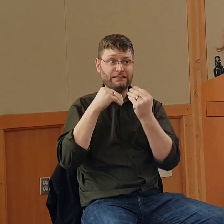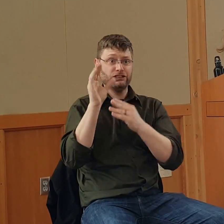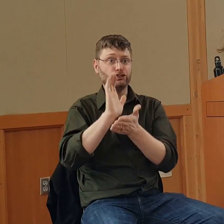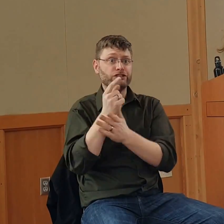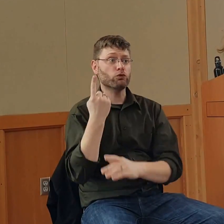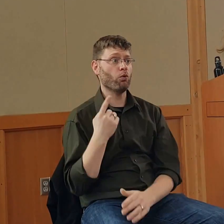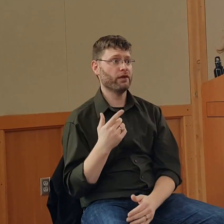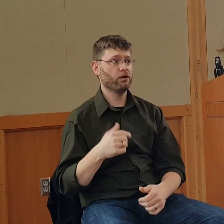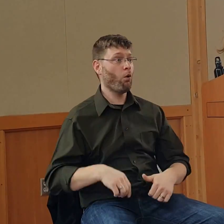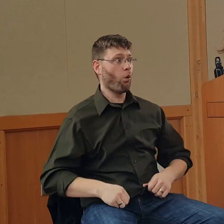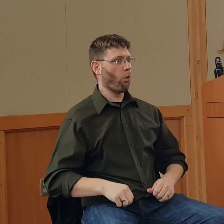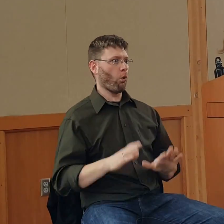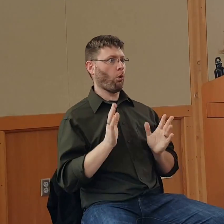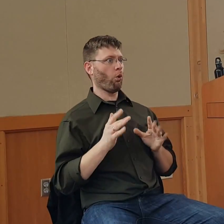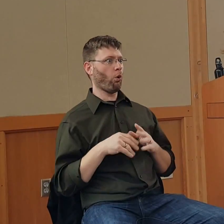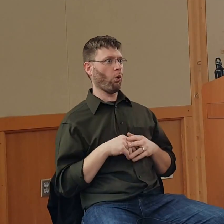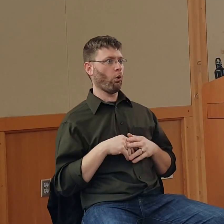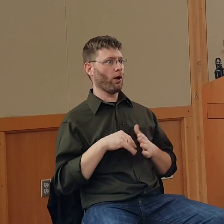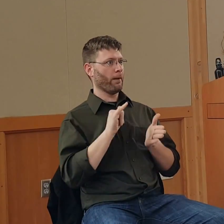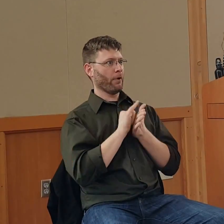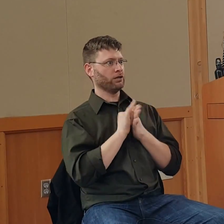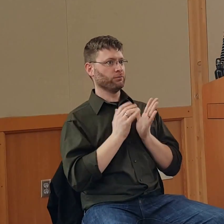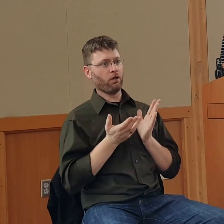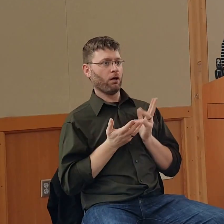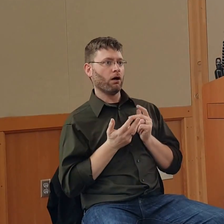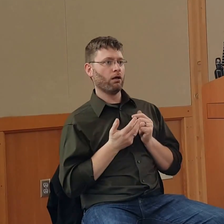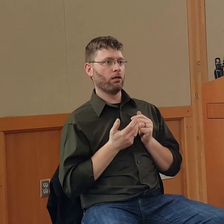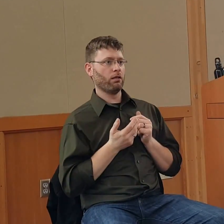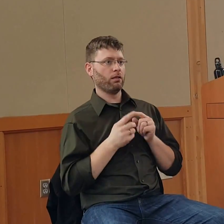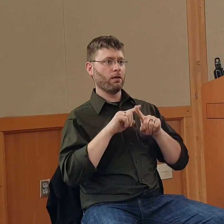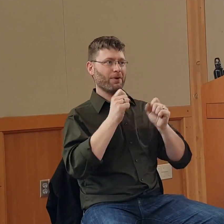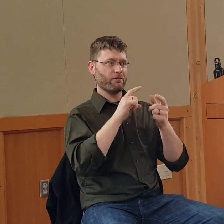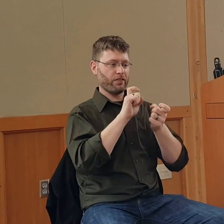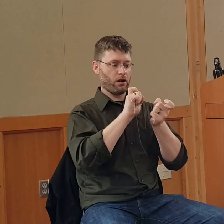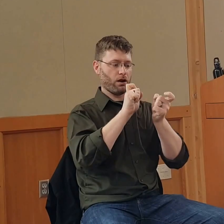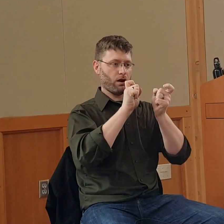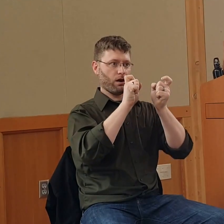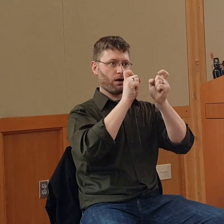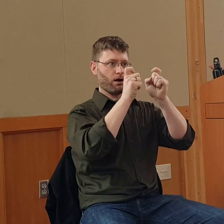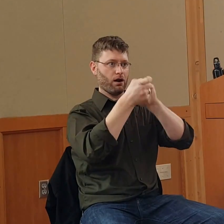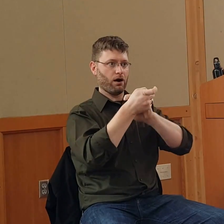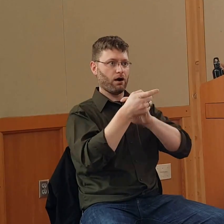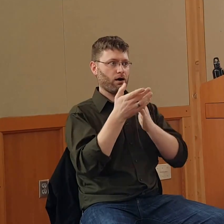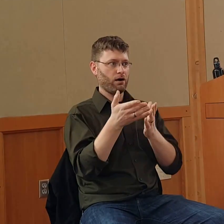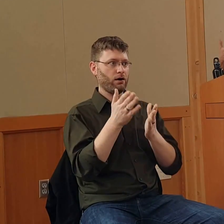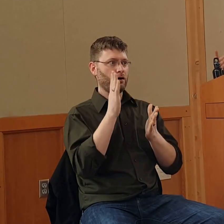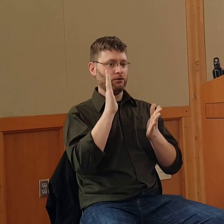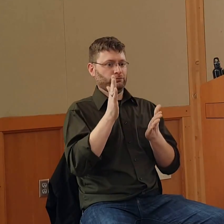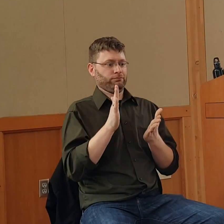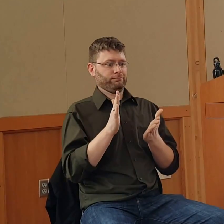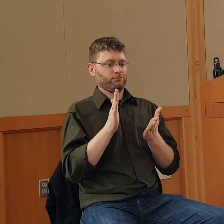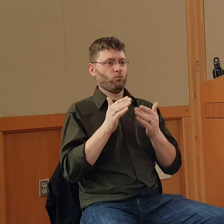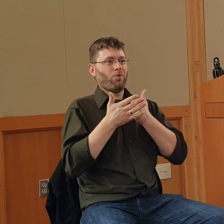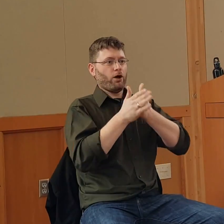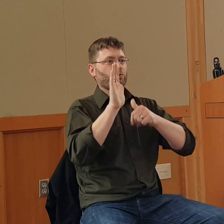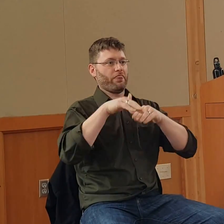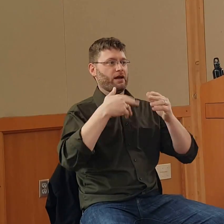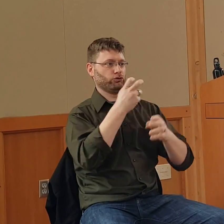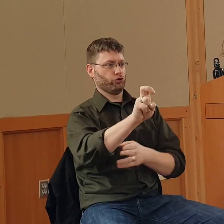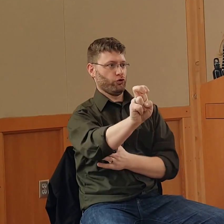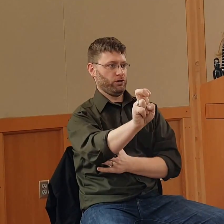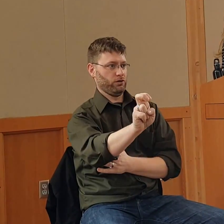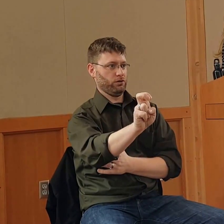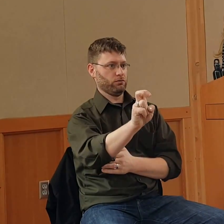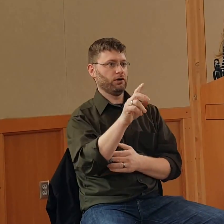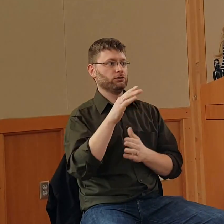anything. Every single step we take, everything we do will bring us closer to the people we want to be, the health we want to have, the animals we want to help. But it